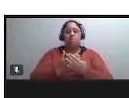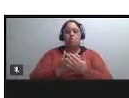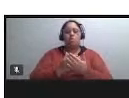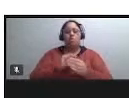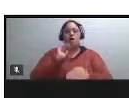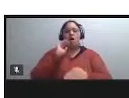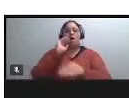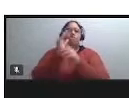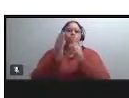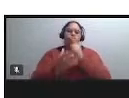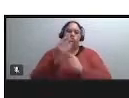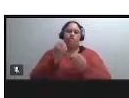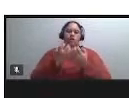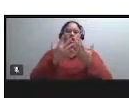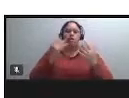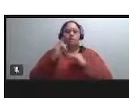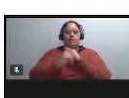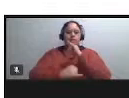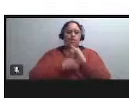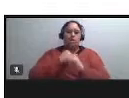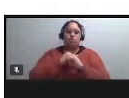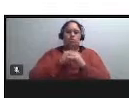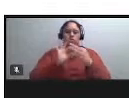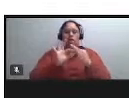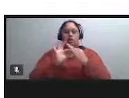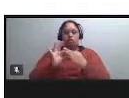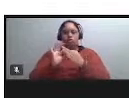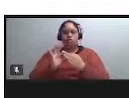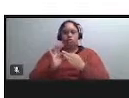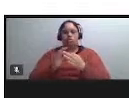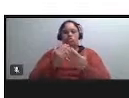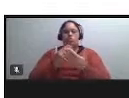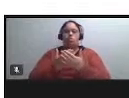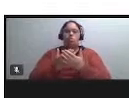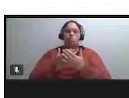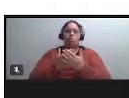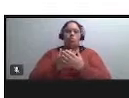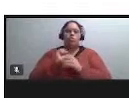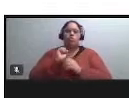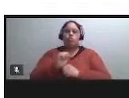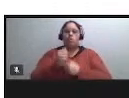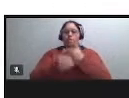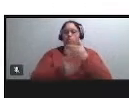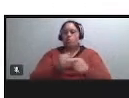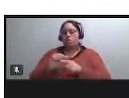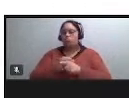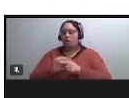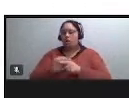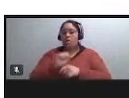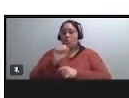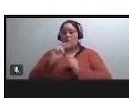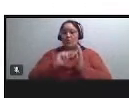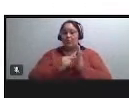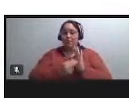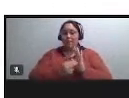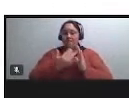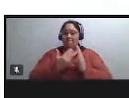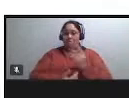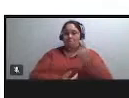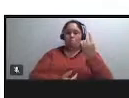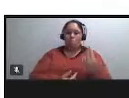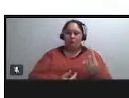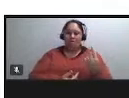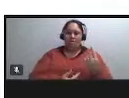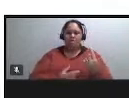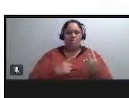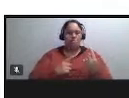overachievement of the number of international relations or protocol training. If the plan was just for one,